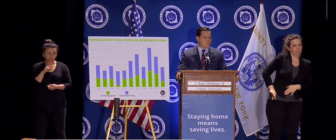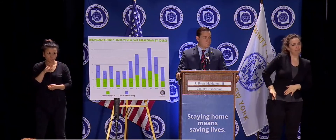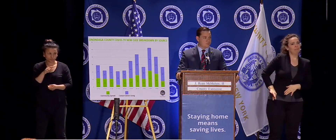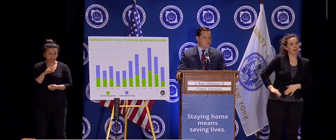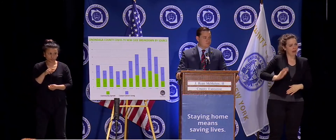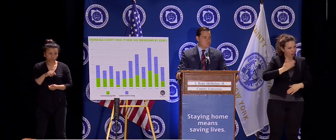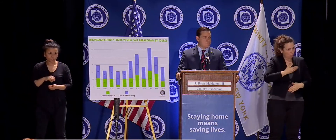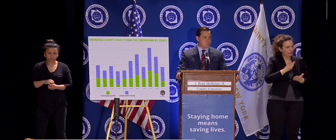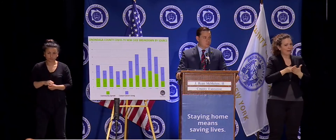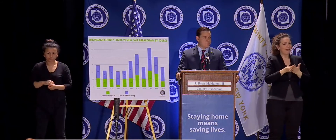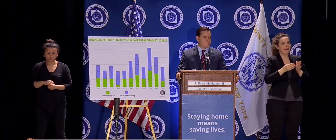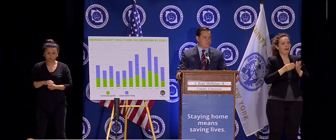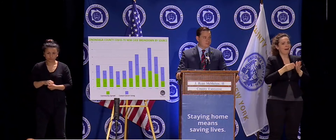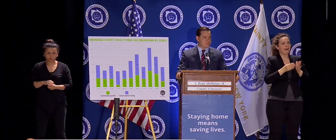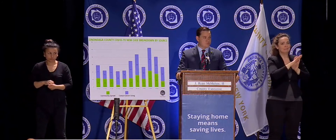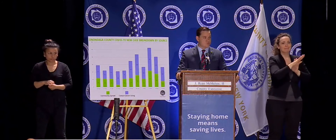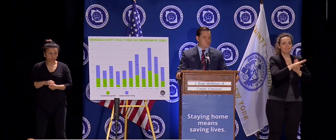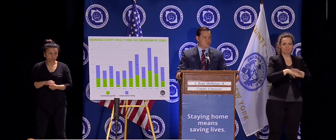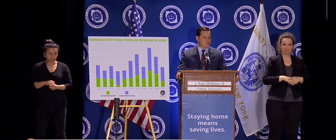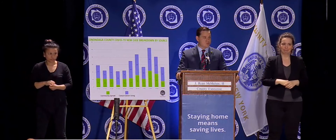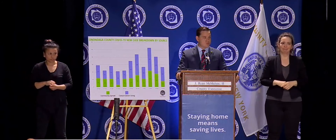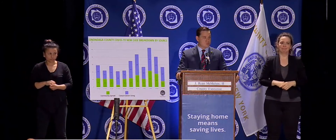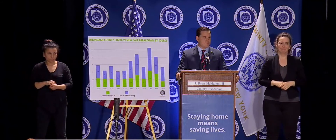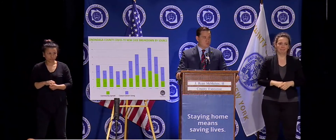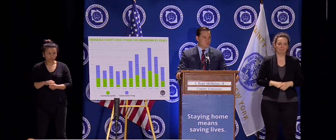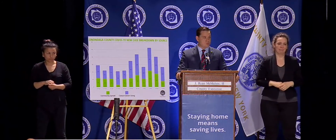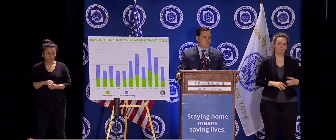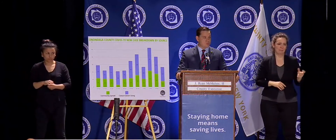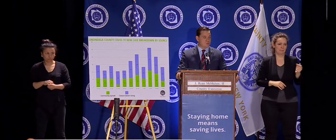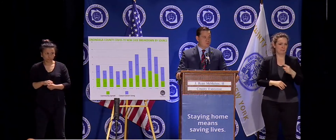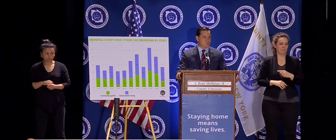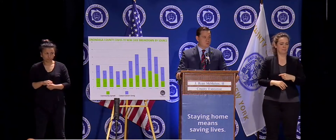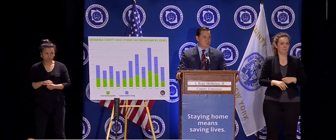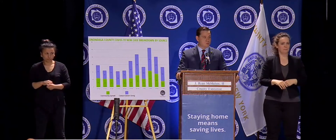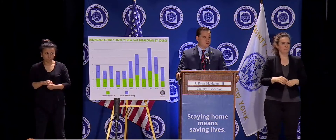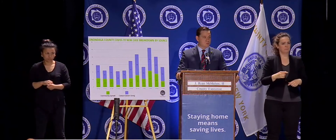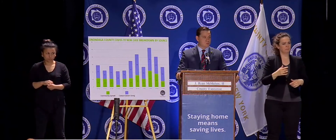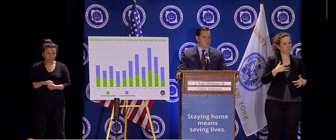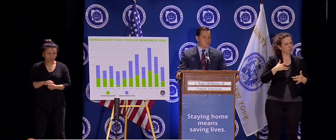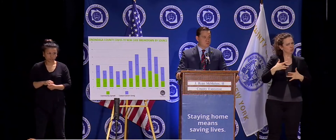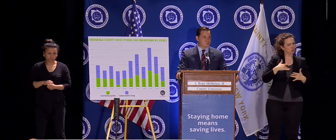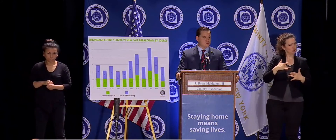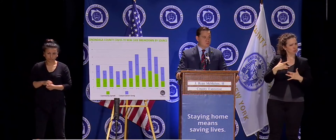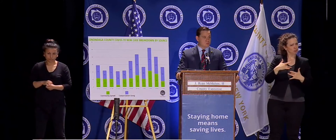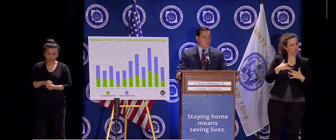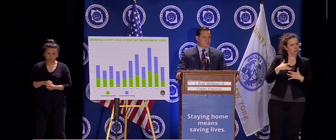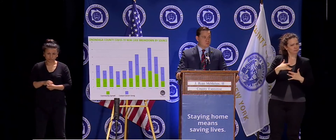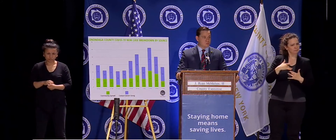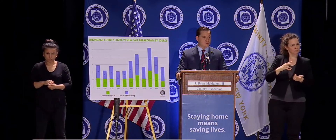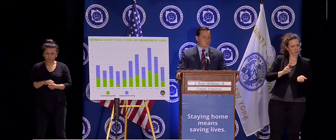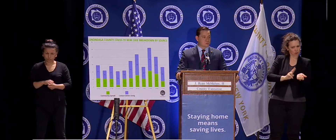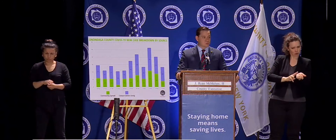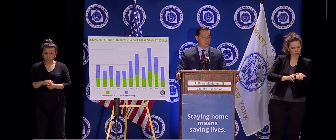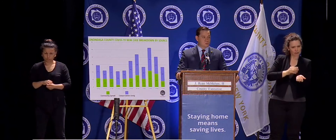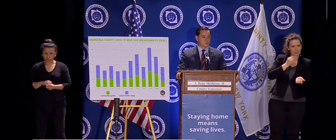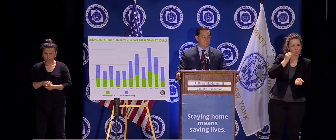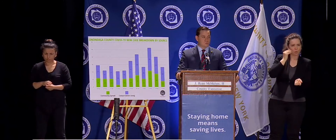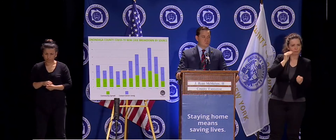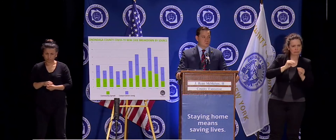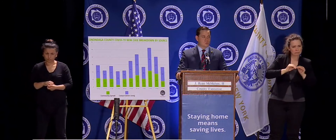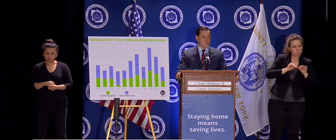infection data from nursing homes? You've said a couple times that you're still worried about fatalities going